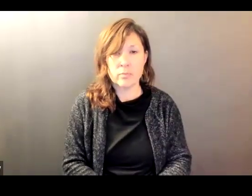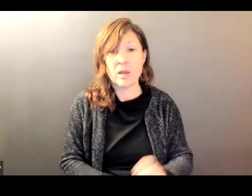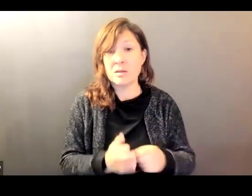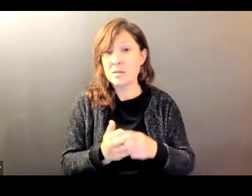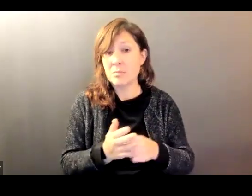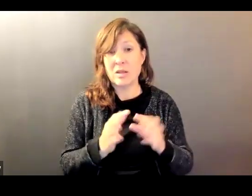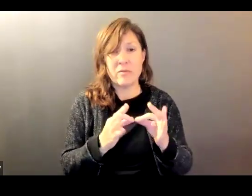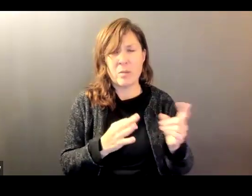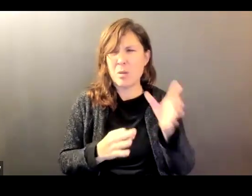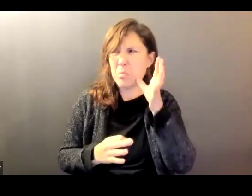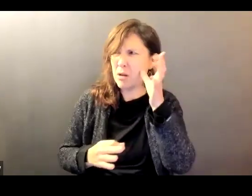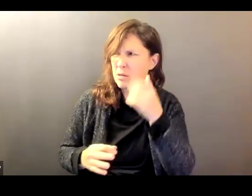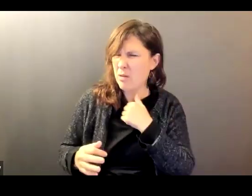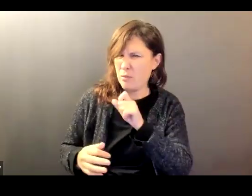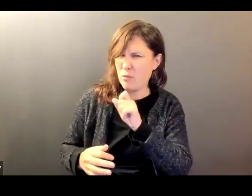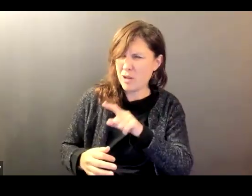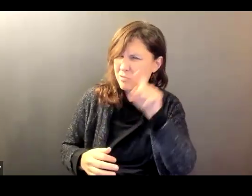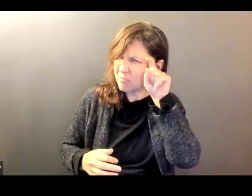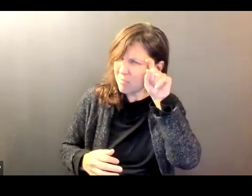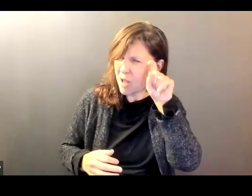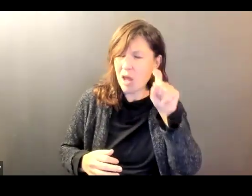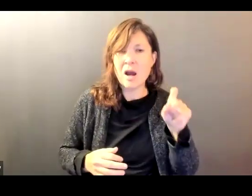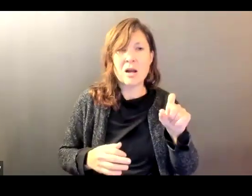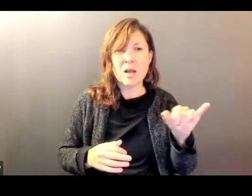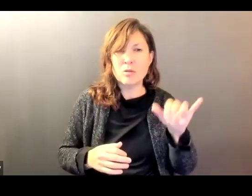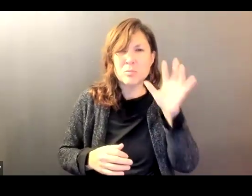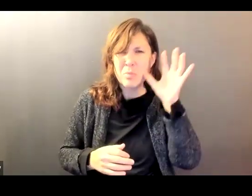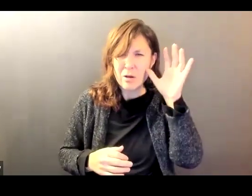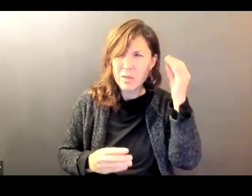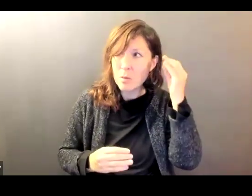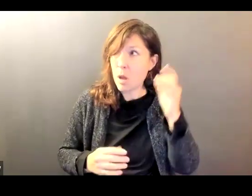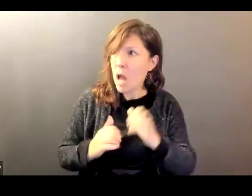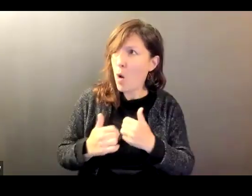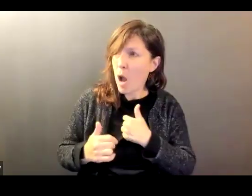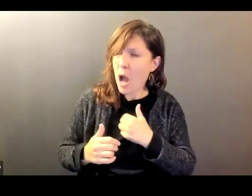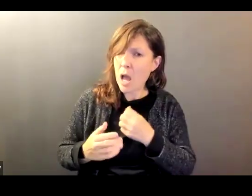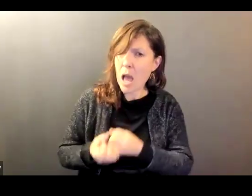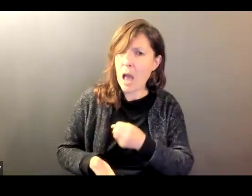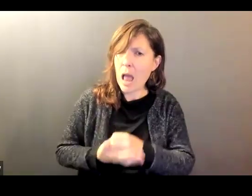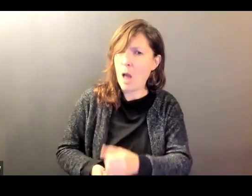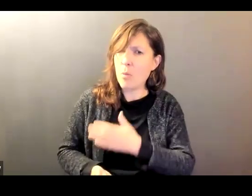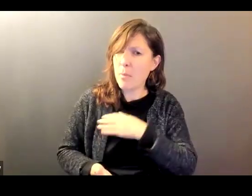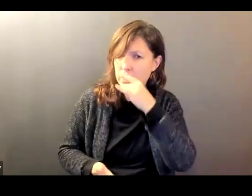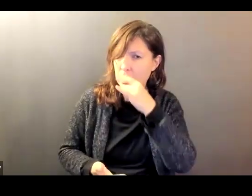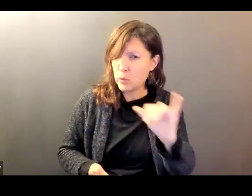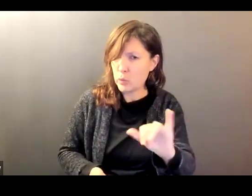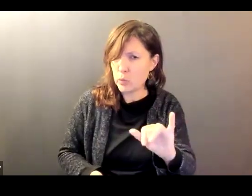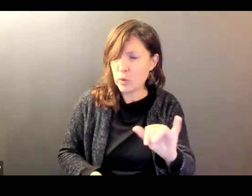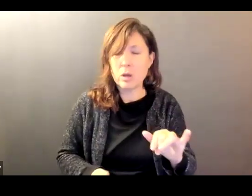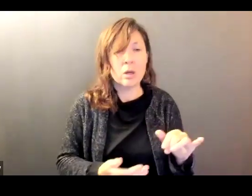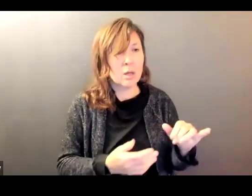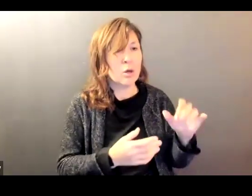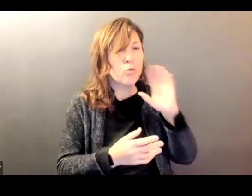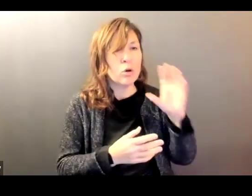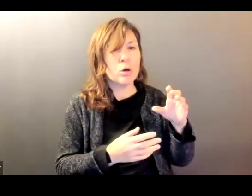open houses about families saying, how can I support? What can I do? So we're trying to make sure that we are providing that to